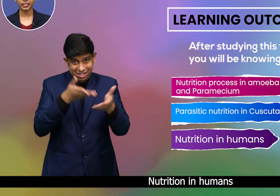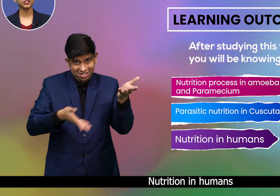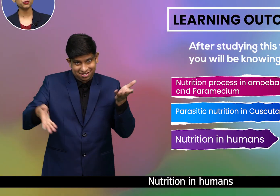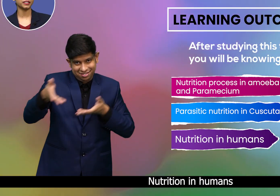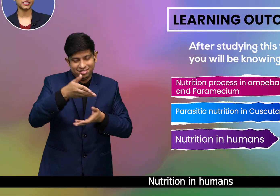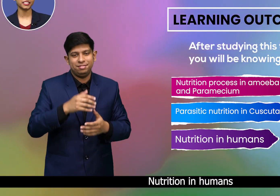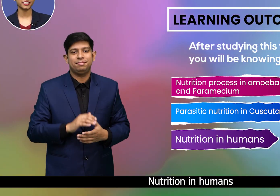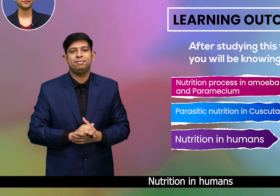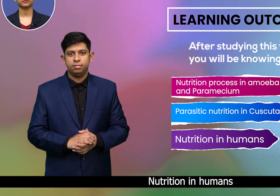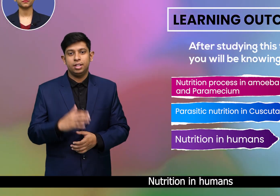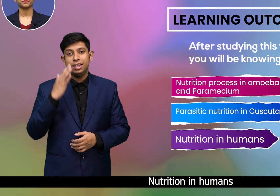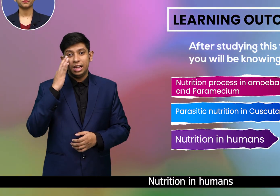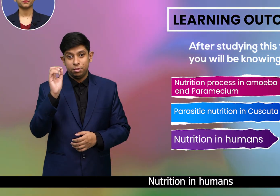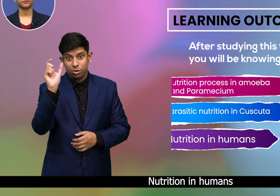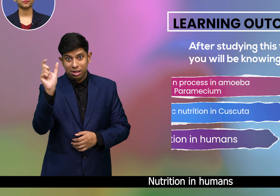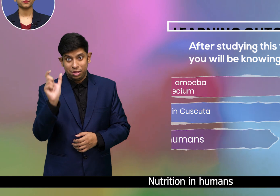nutrition in humans.